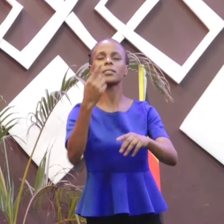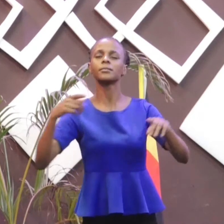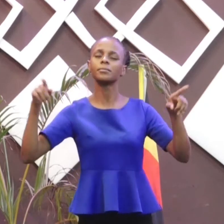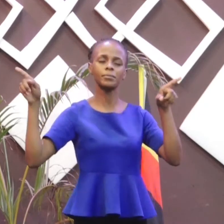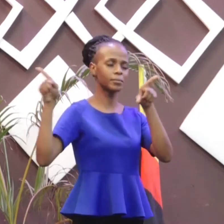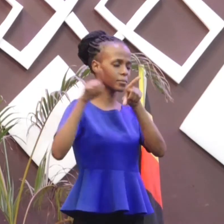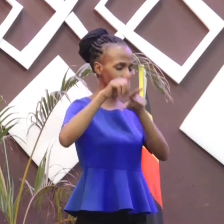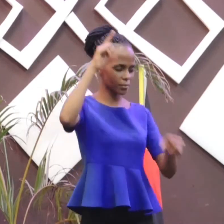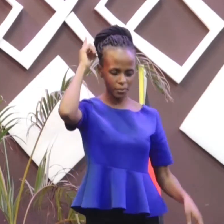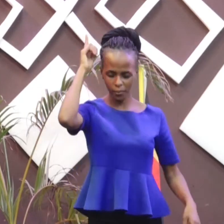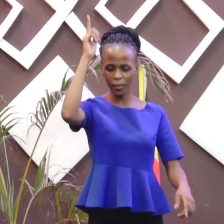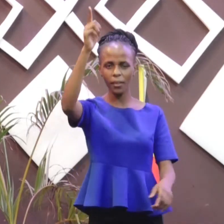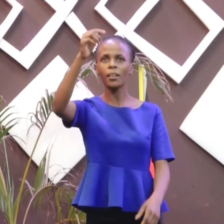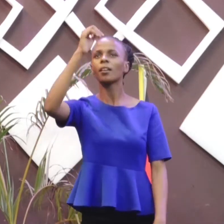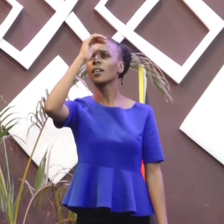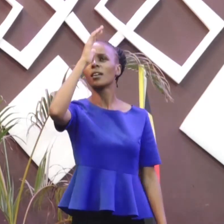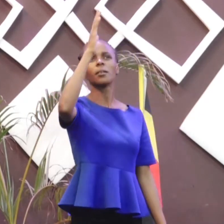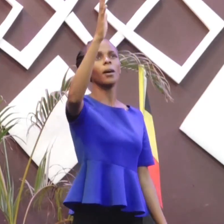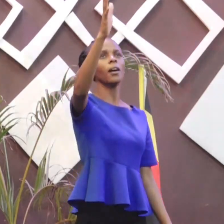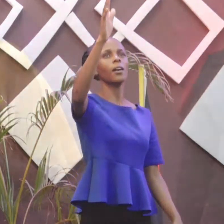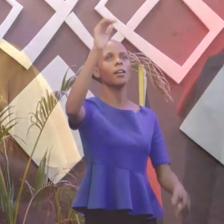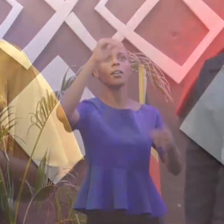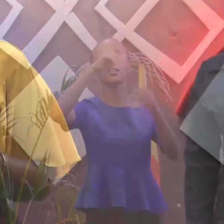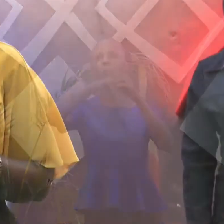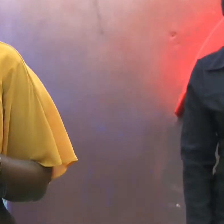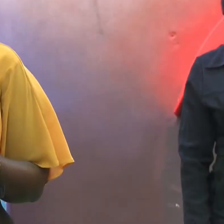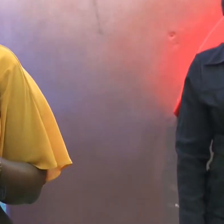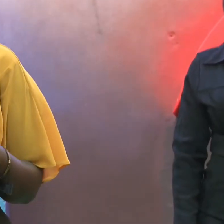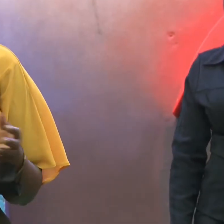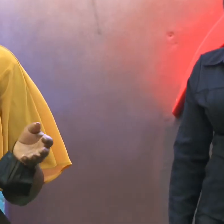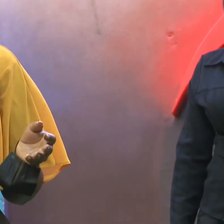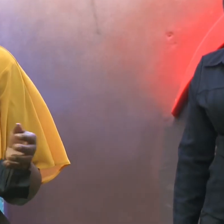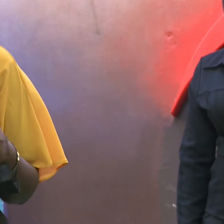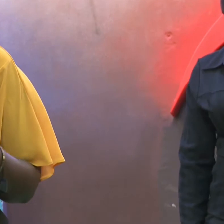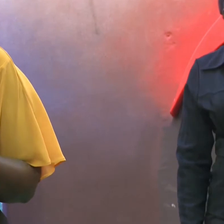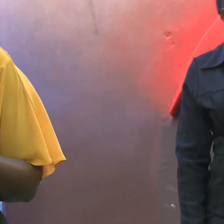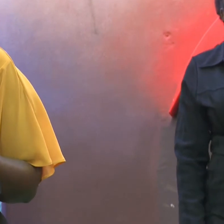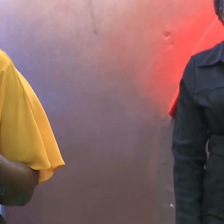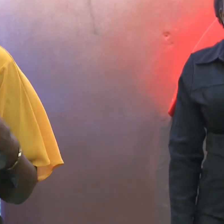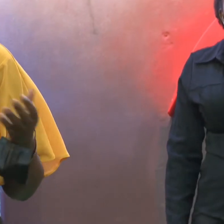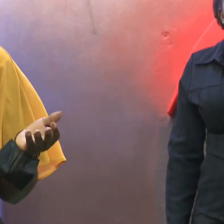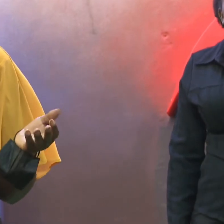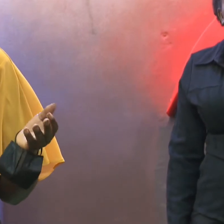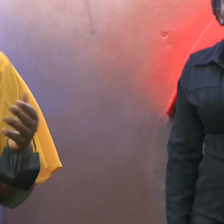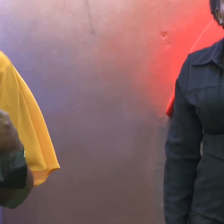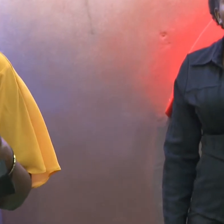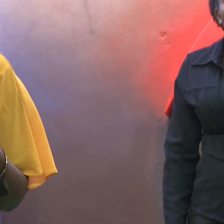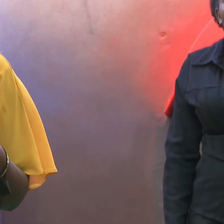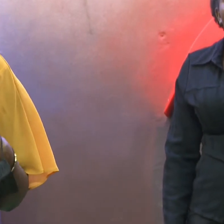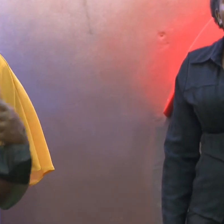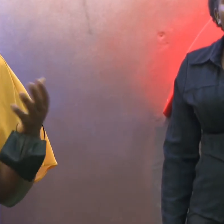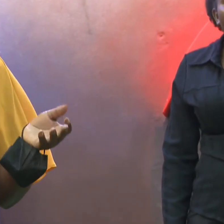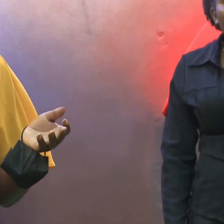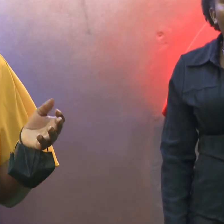hakuna kama wewe baba wa mbinguni